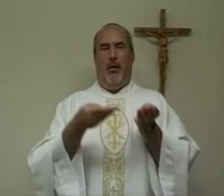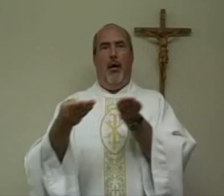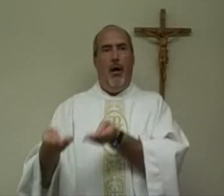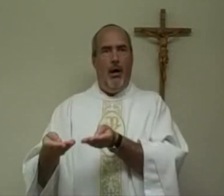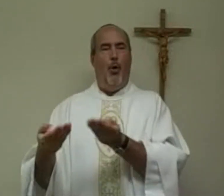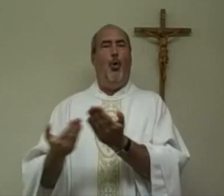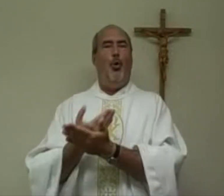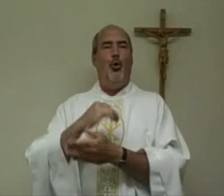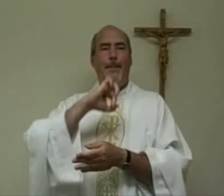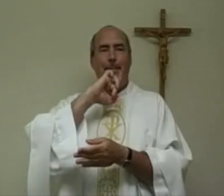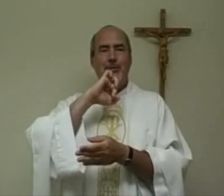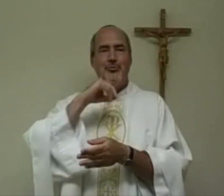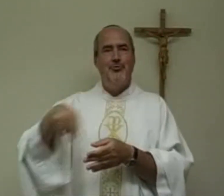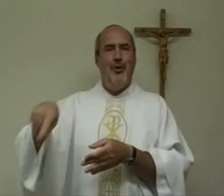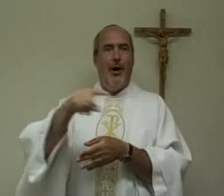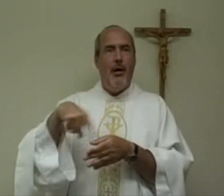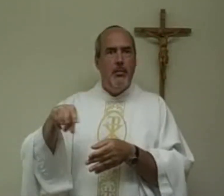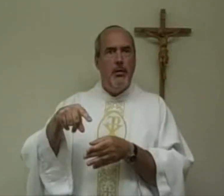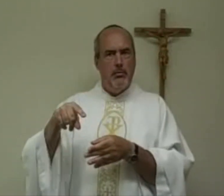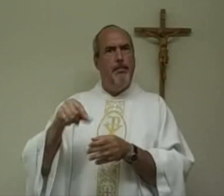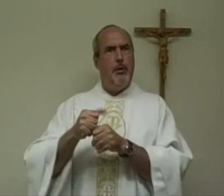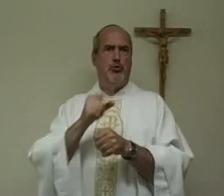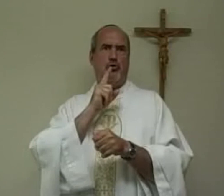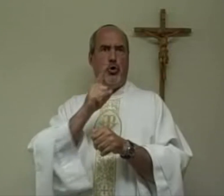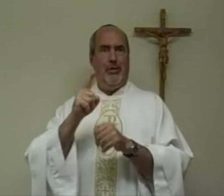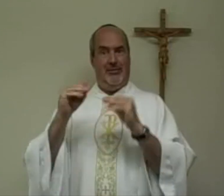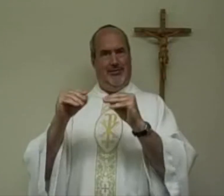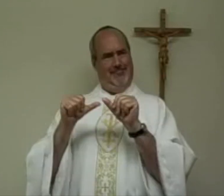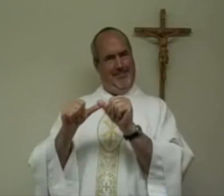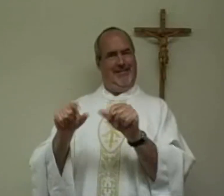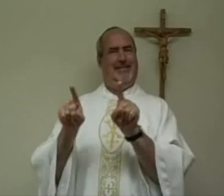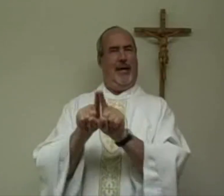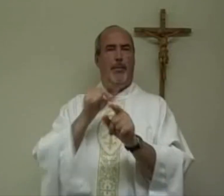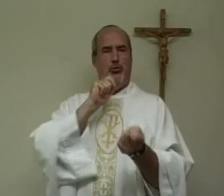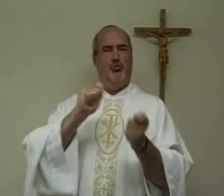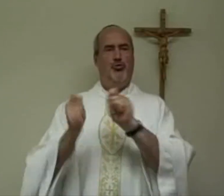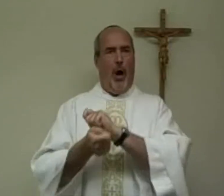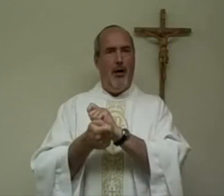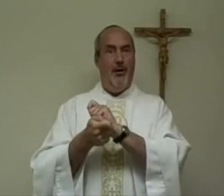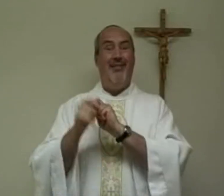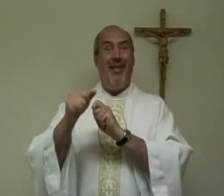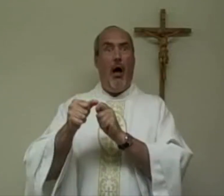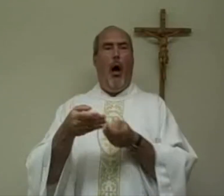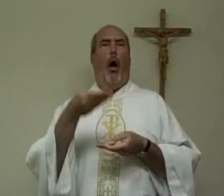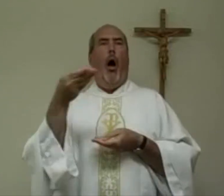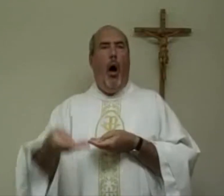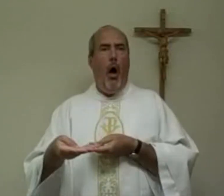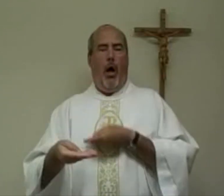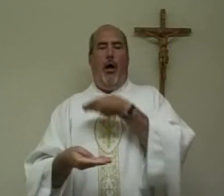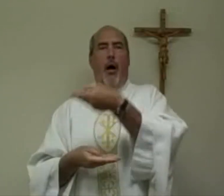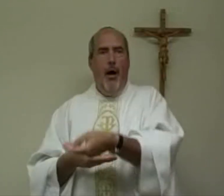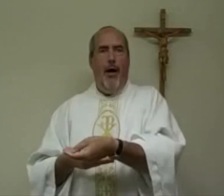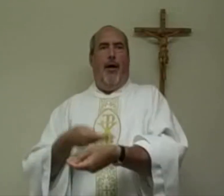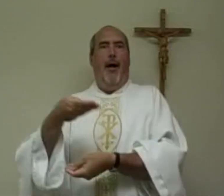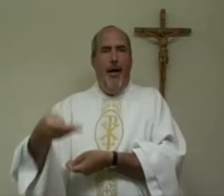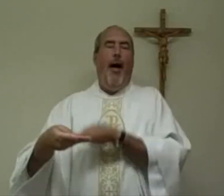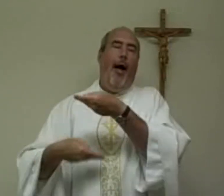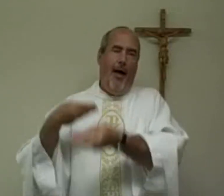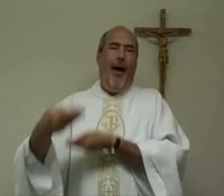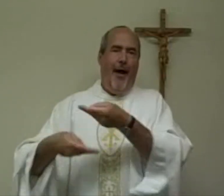taught those teachings to people and became bishops and changed those people's lives. And